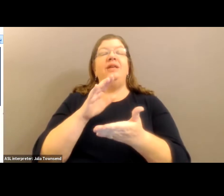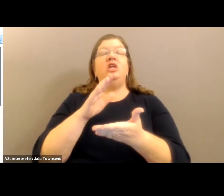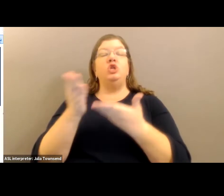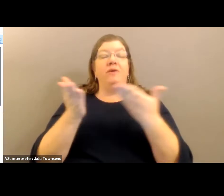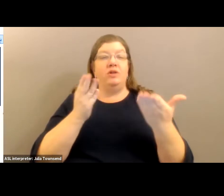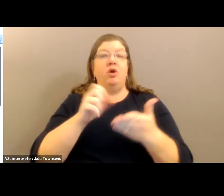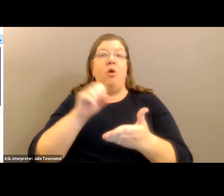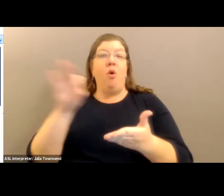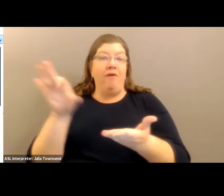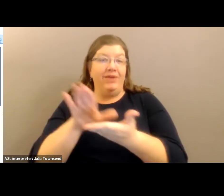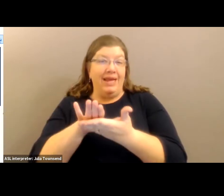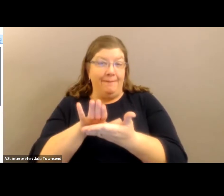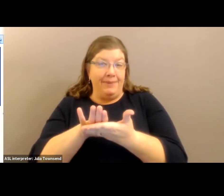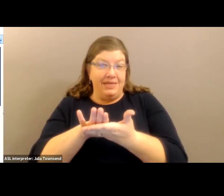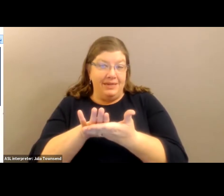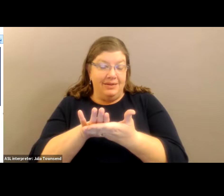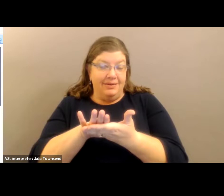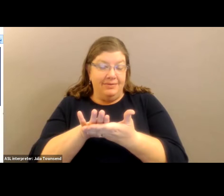campus.